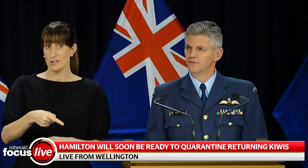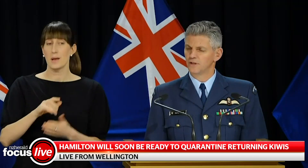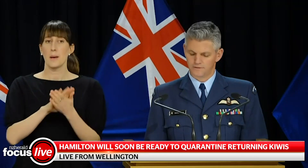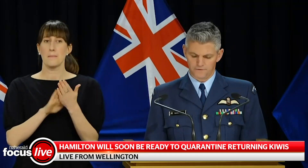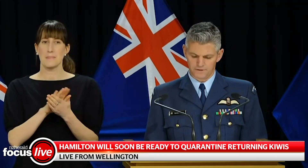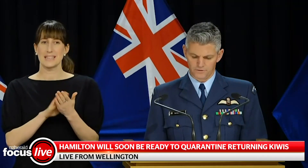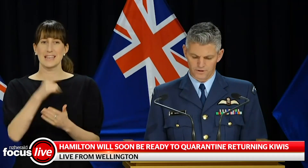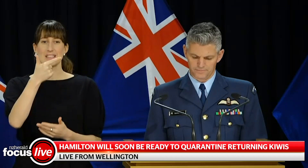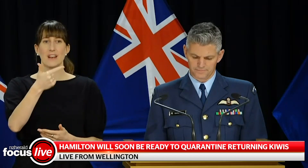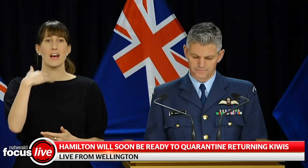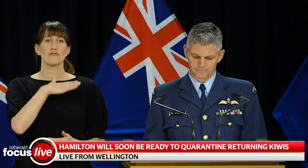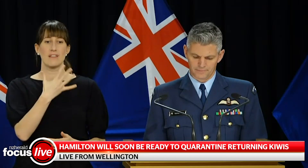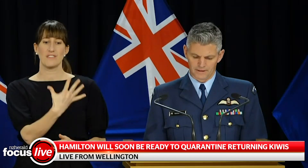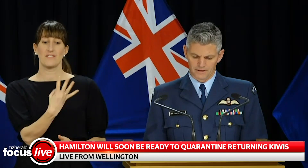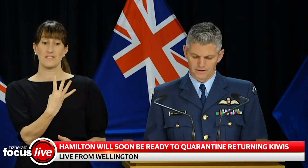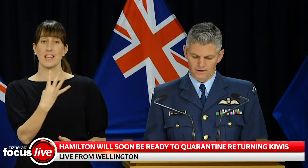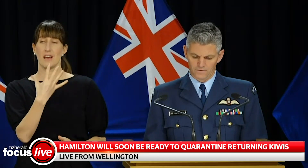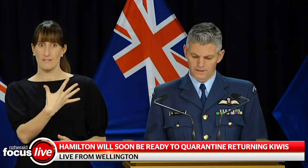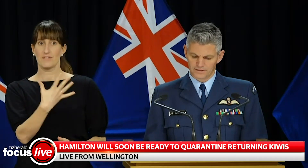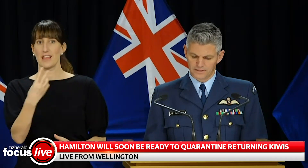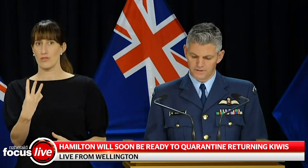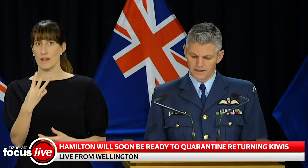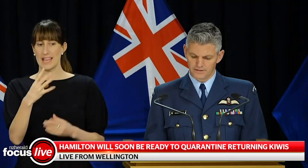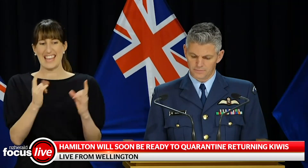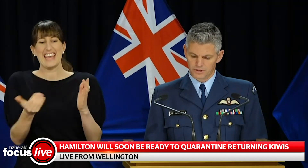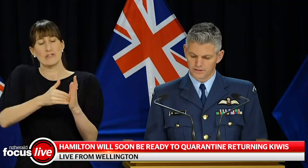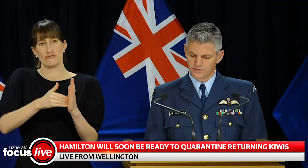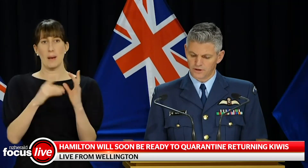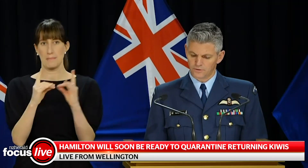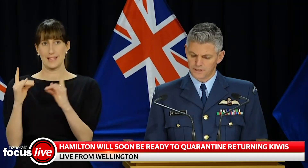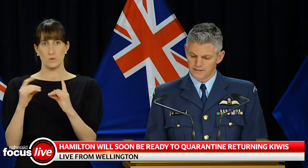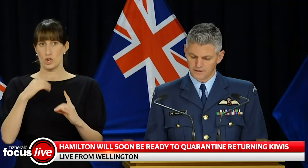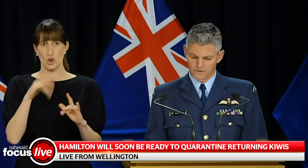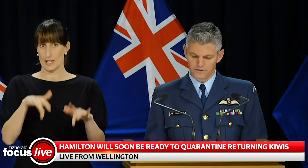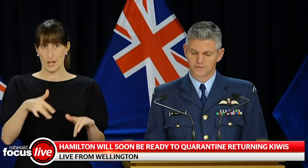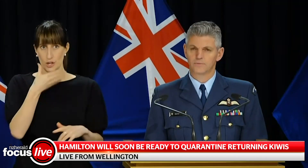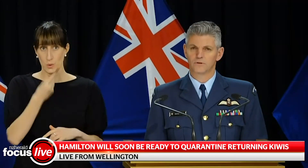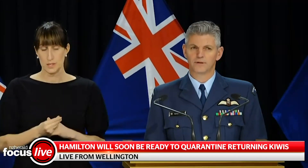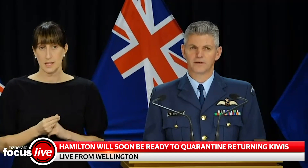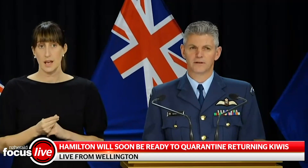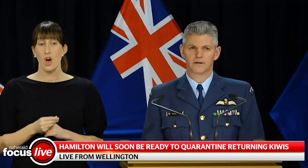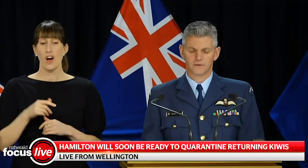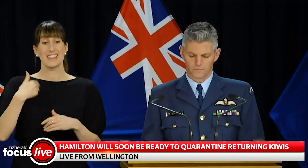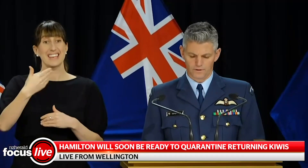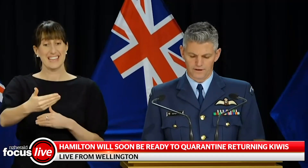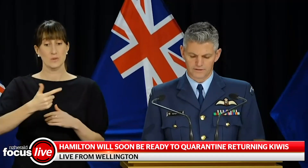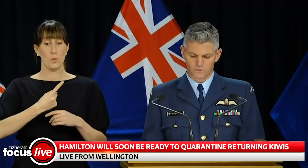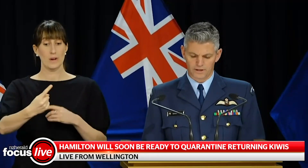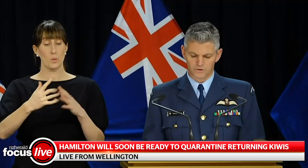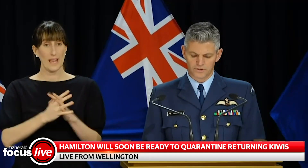of 753. Over the next 7 days, the projected total net increase will be